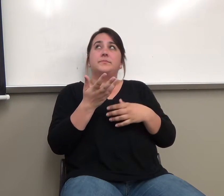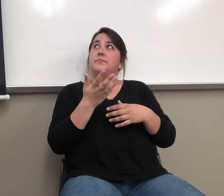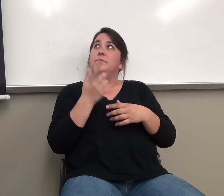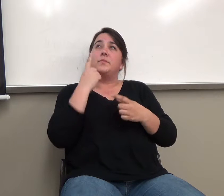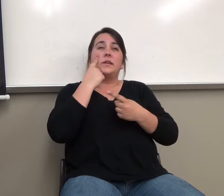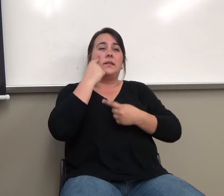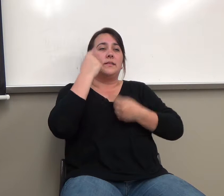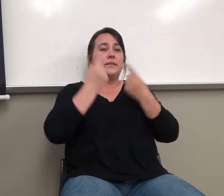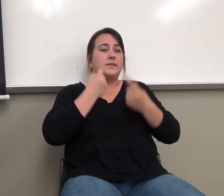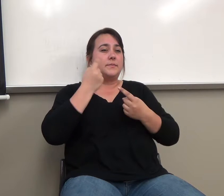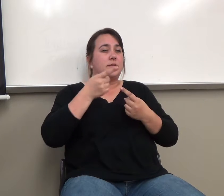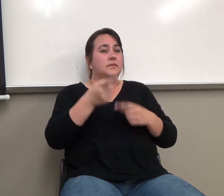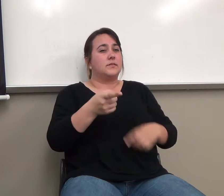this as